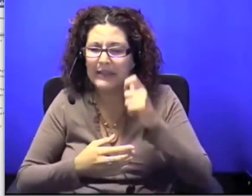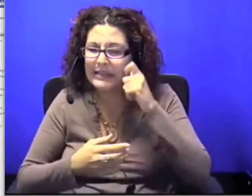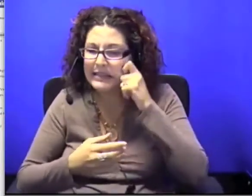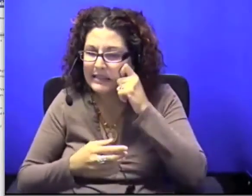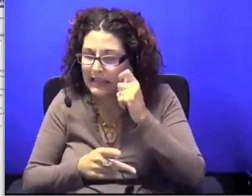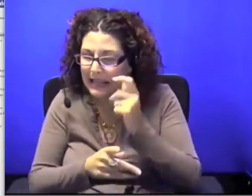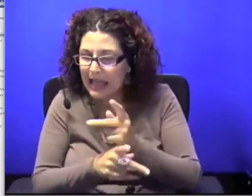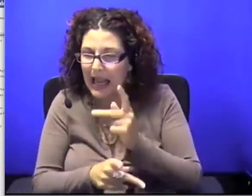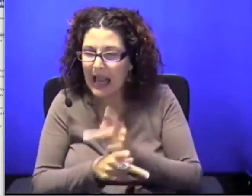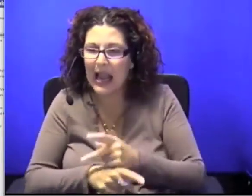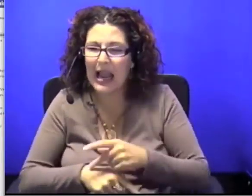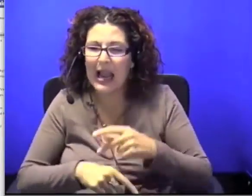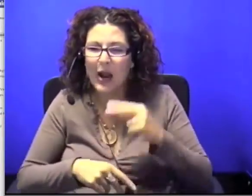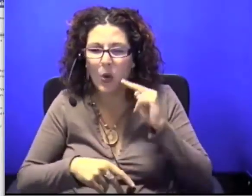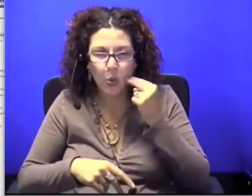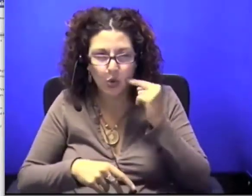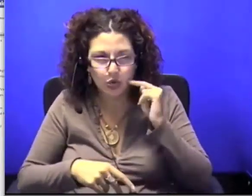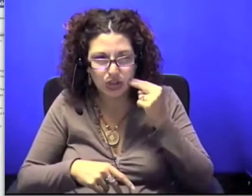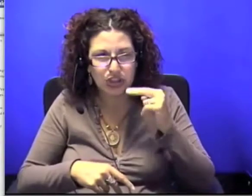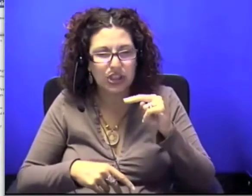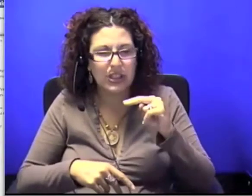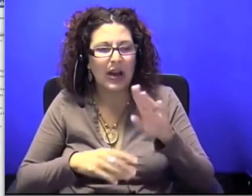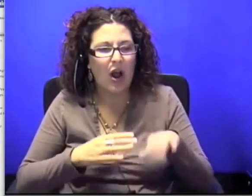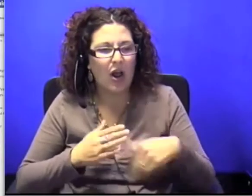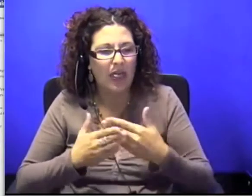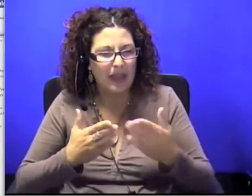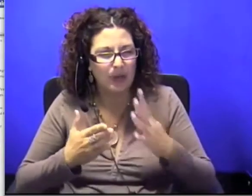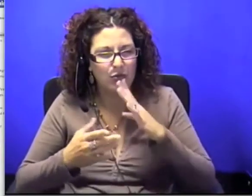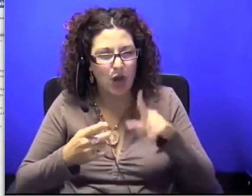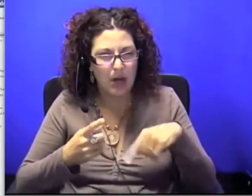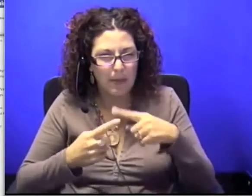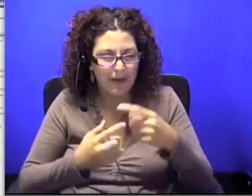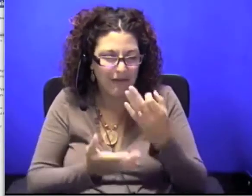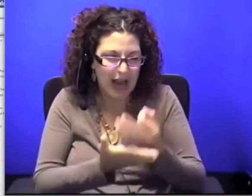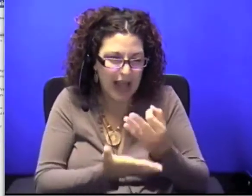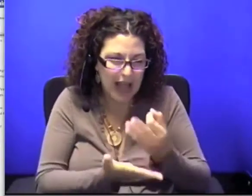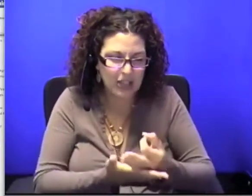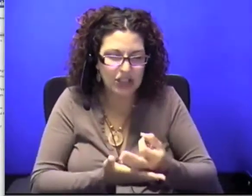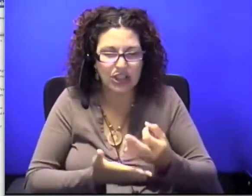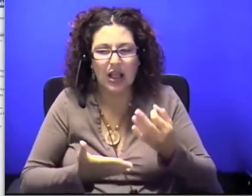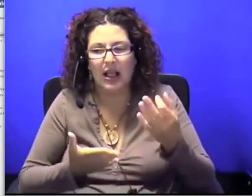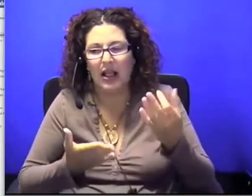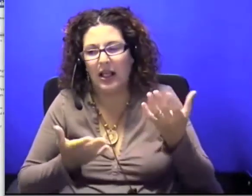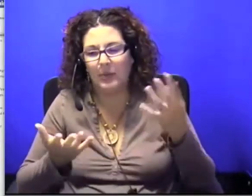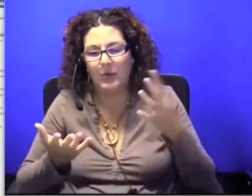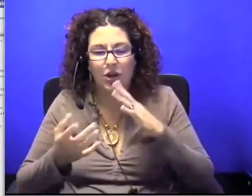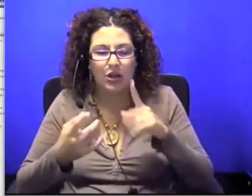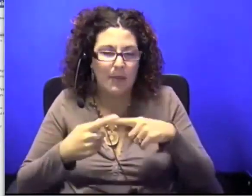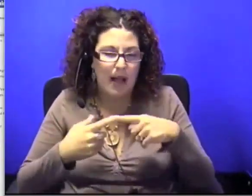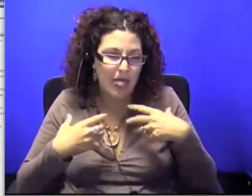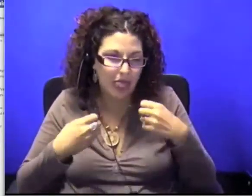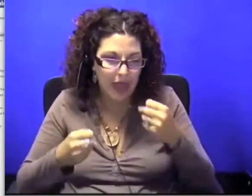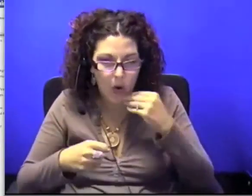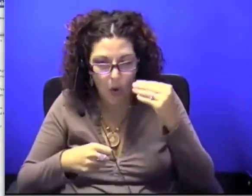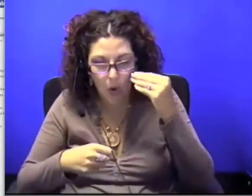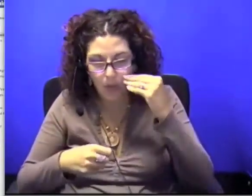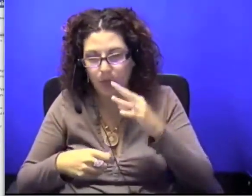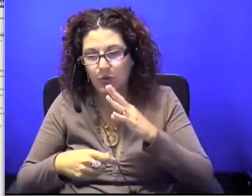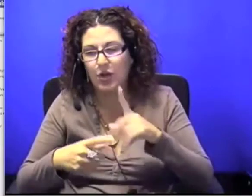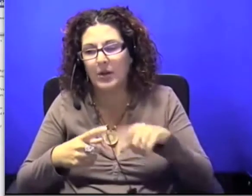that skincare, I believe that all of the divisions that we've talked about, financial divisions, we've talked about healthy